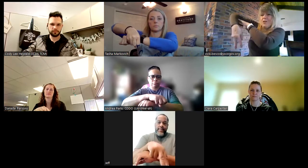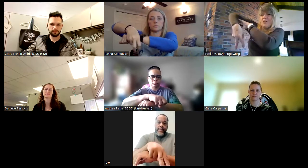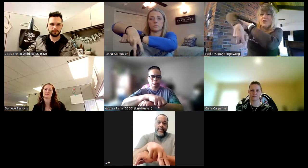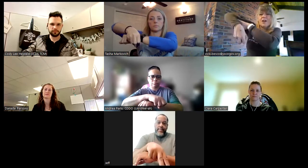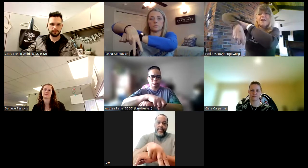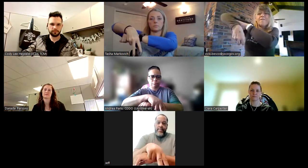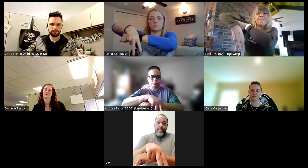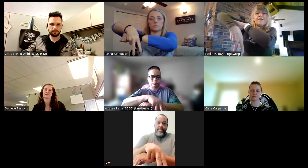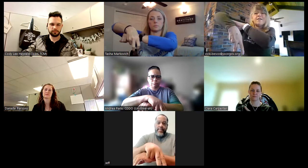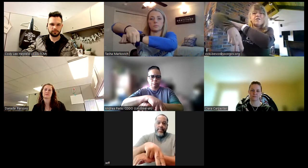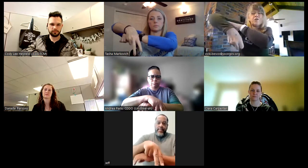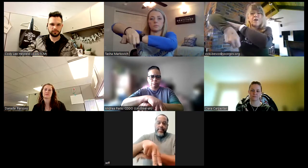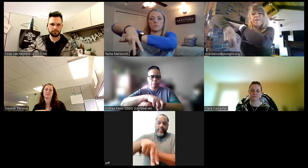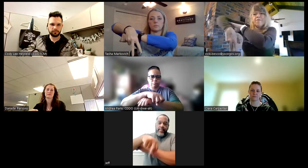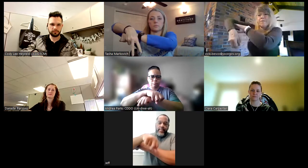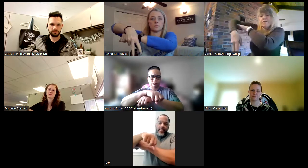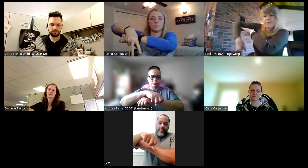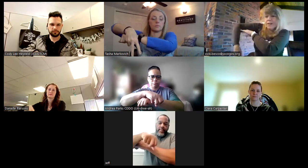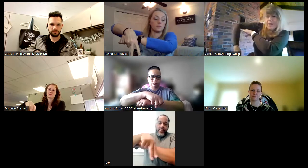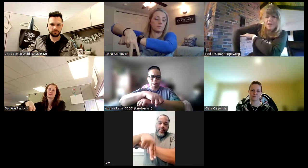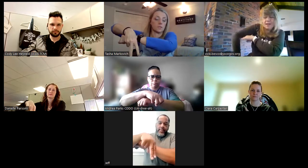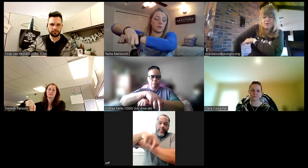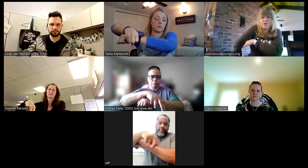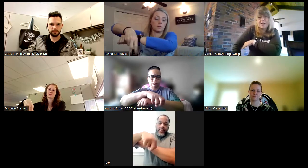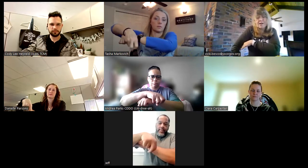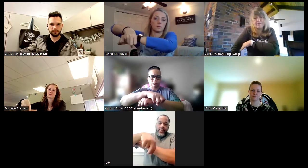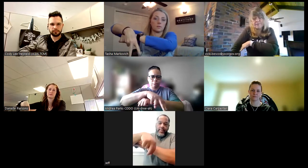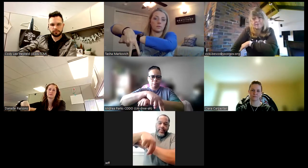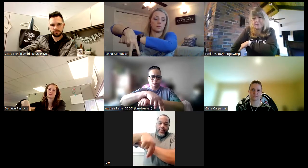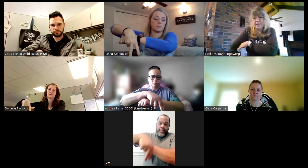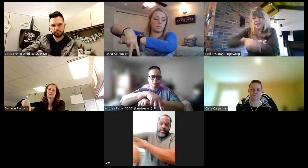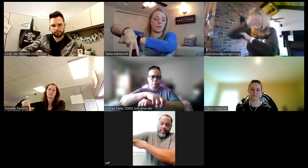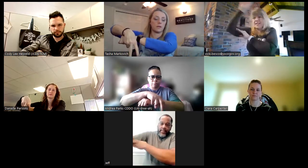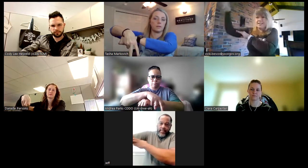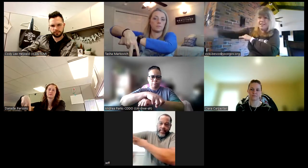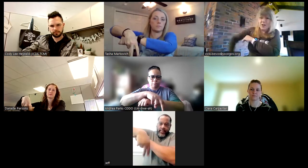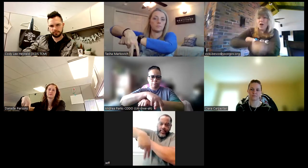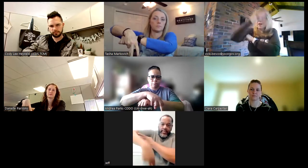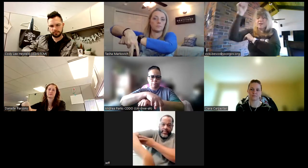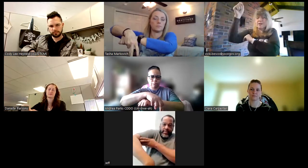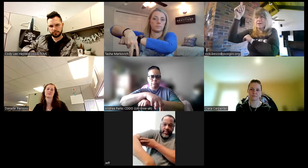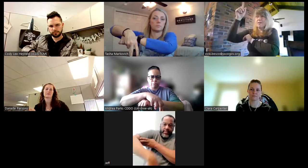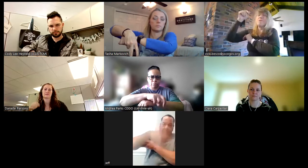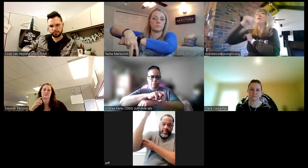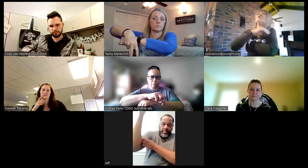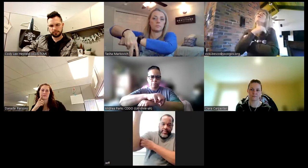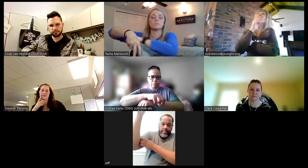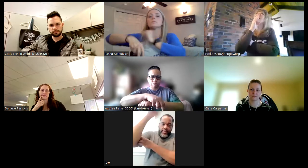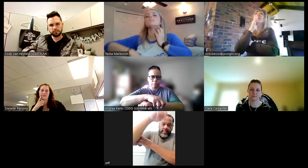You're kind of flicking your 12 at straight down. Like okay. It's the clock. Well, no, it's like